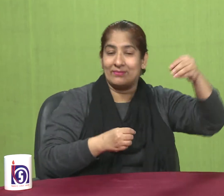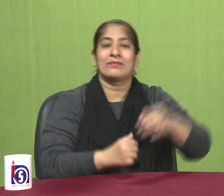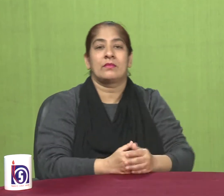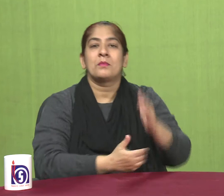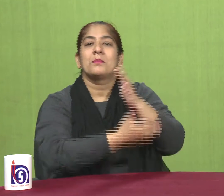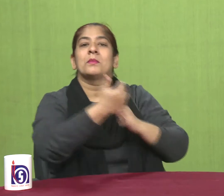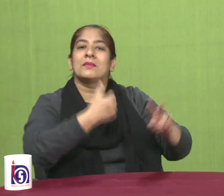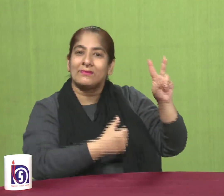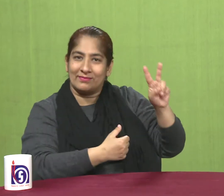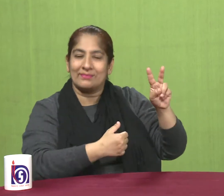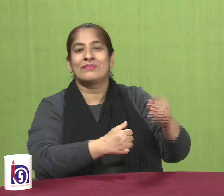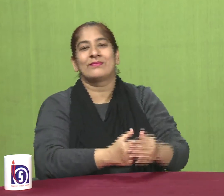2.